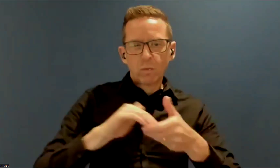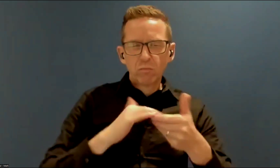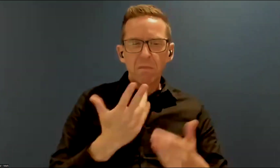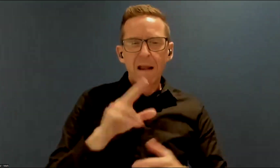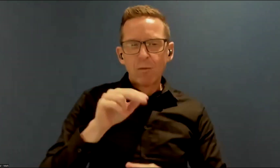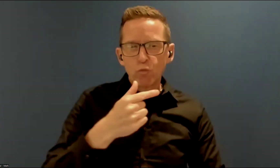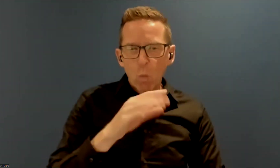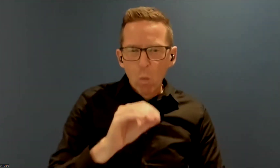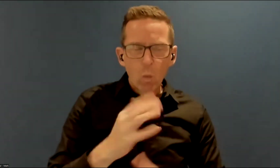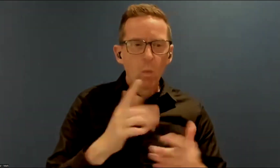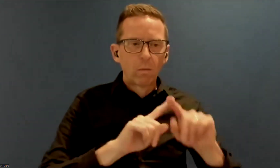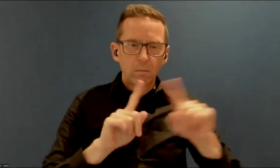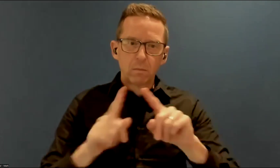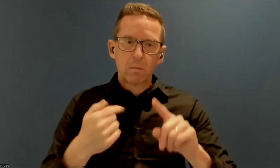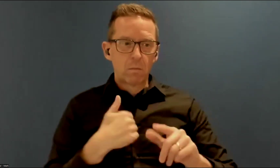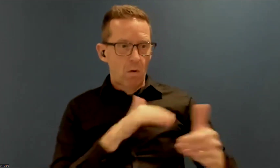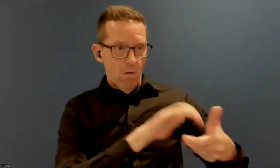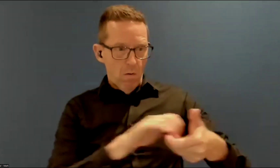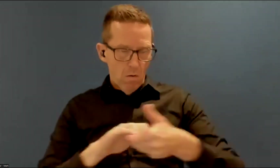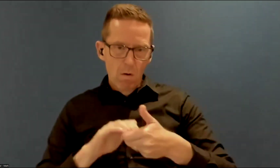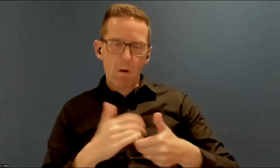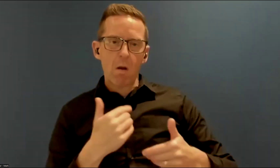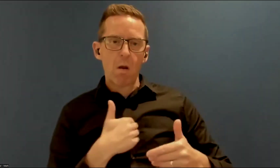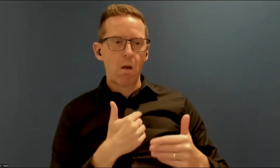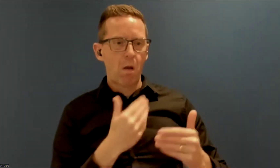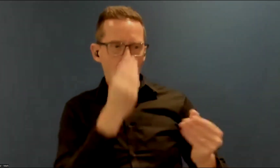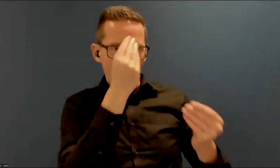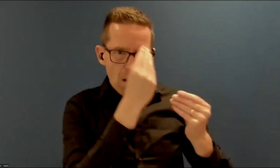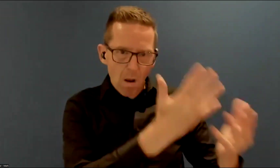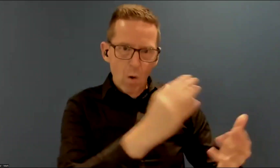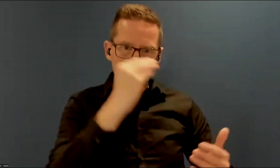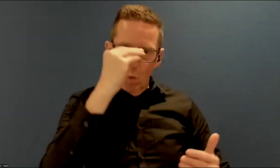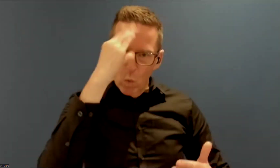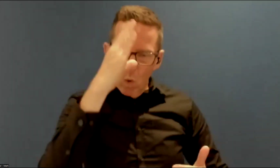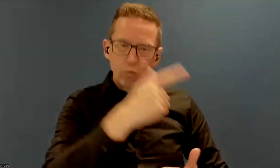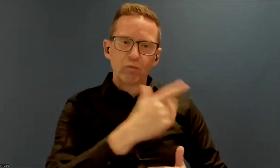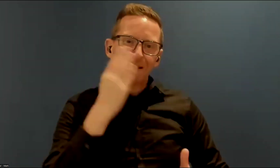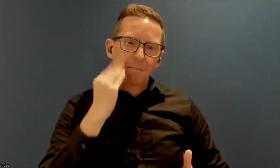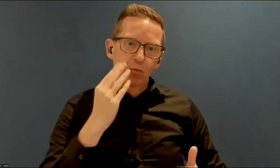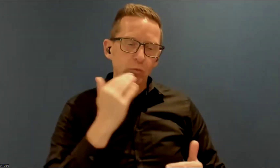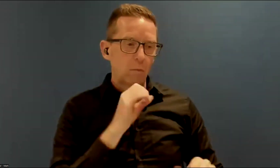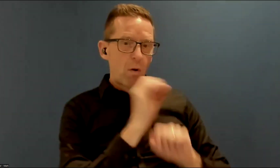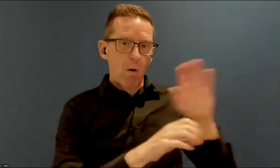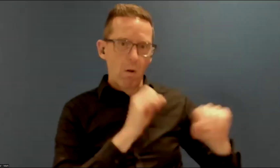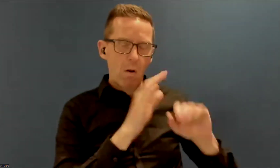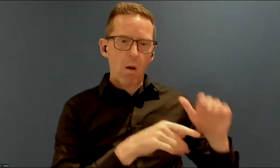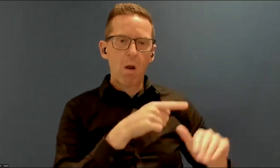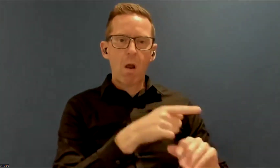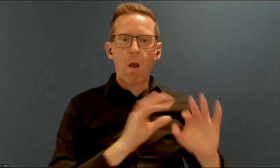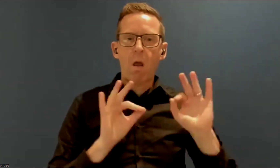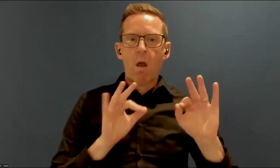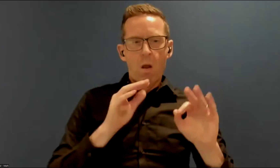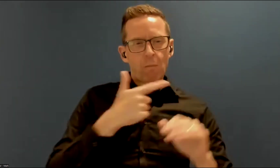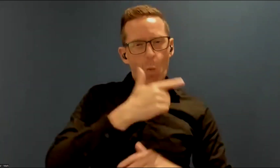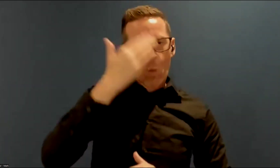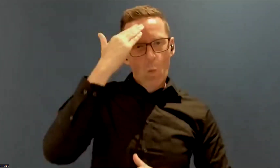similar experience, and we give them more knowledge and capacity development, specifically in deinstitutionalization for disabilities.